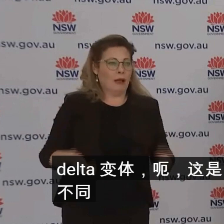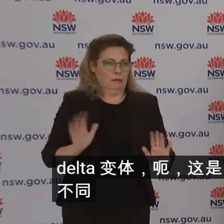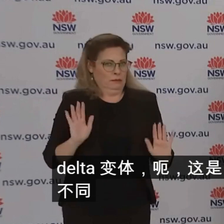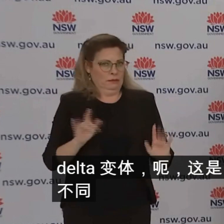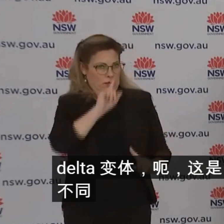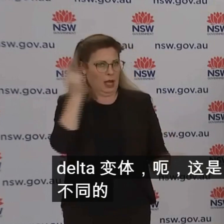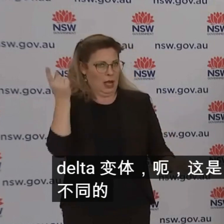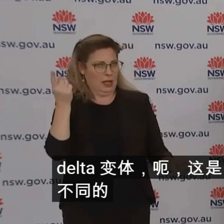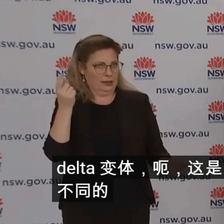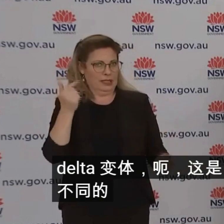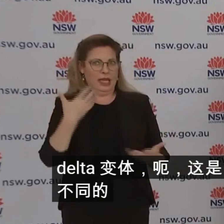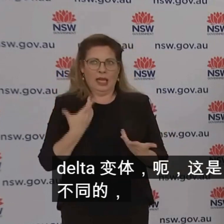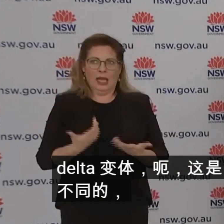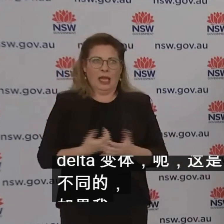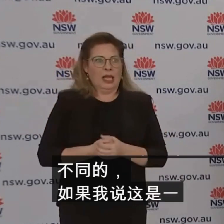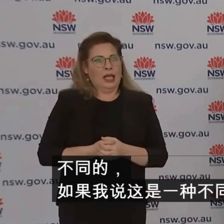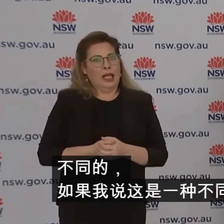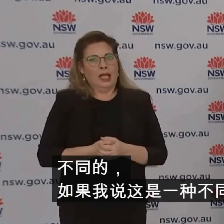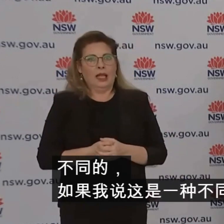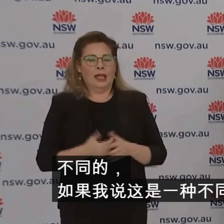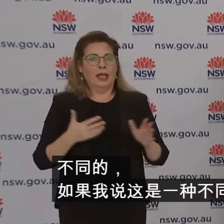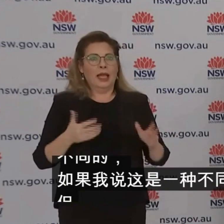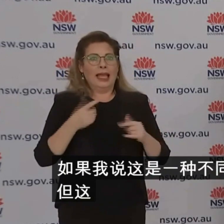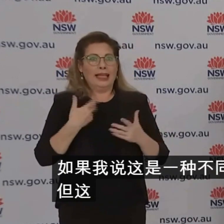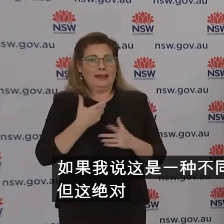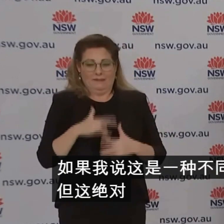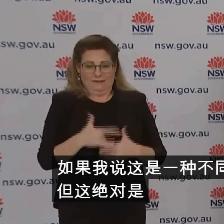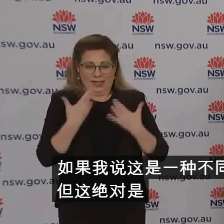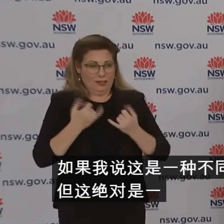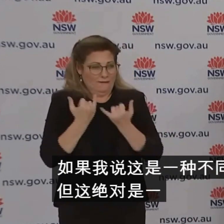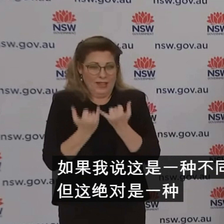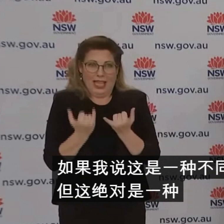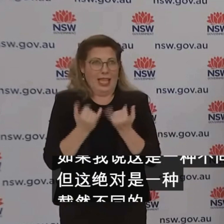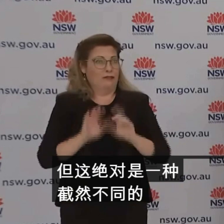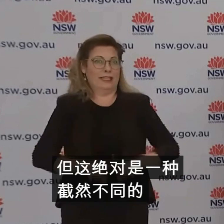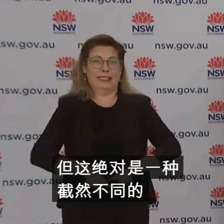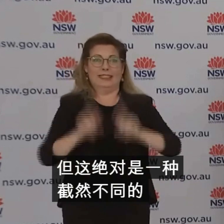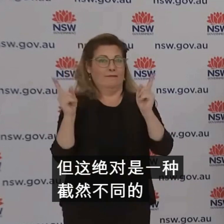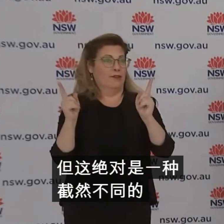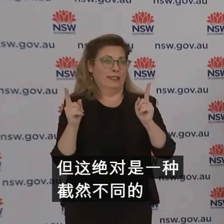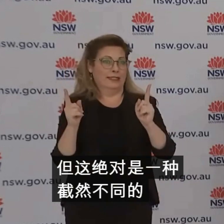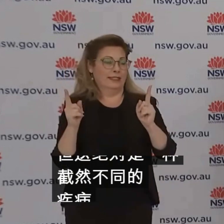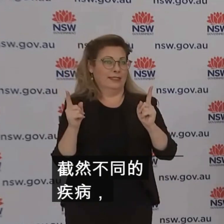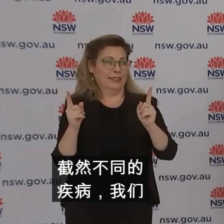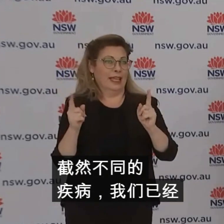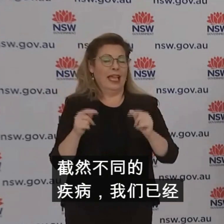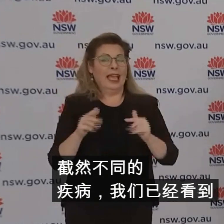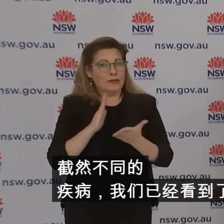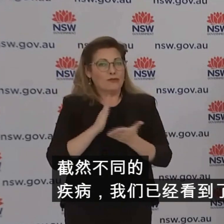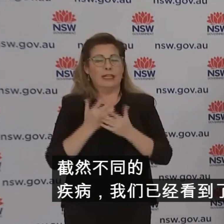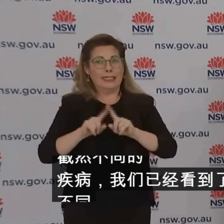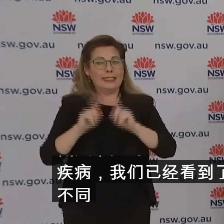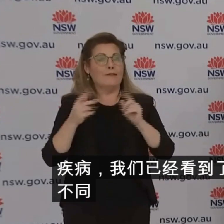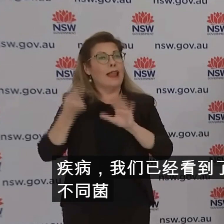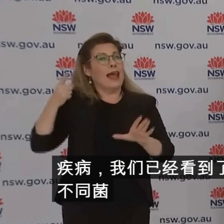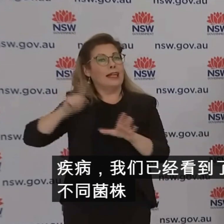very different, it's almost, I'd be medically incorrect if I said it was a different disease, but it's definitely a far different disease that we've seen